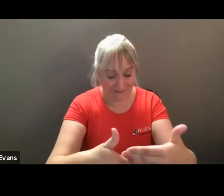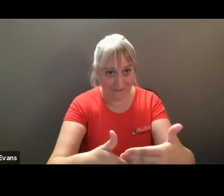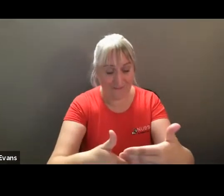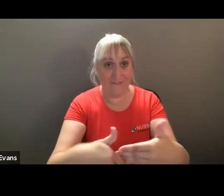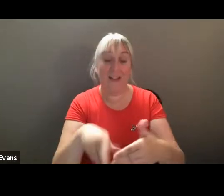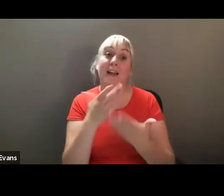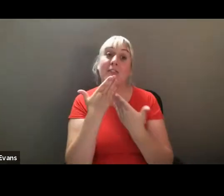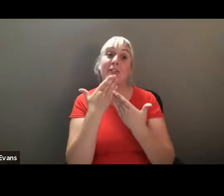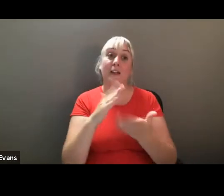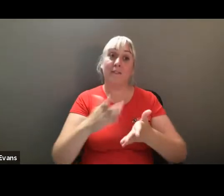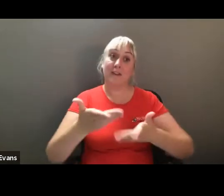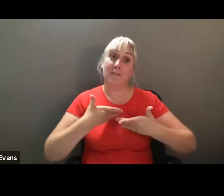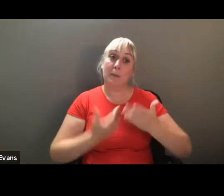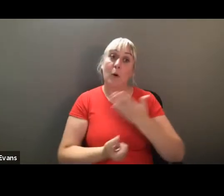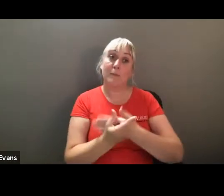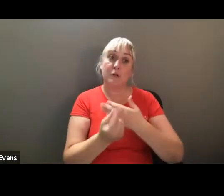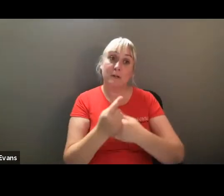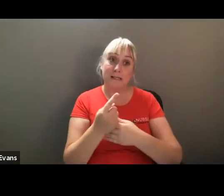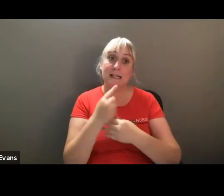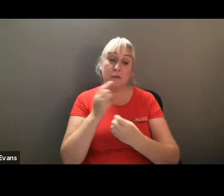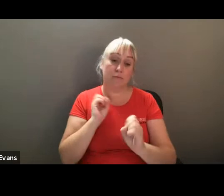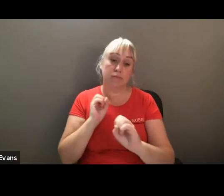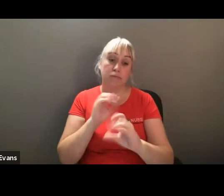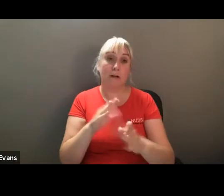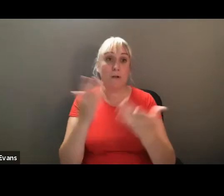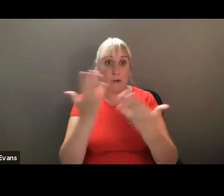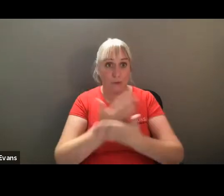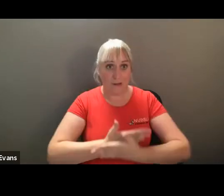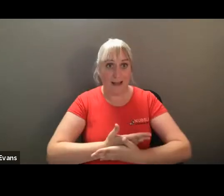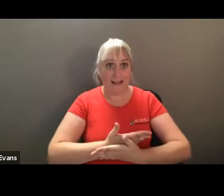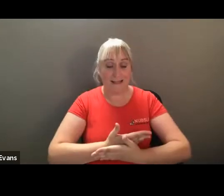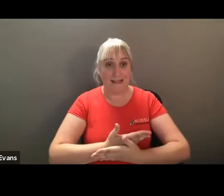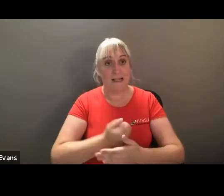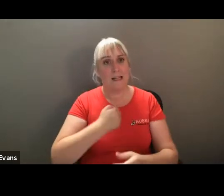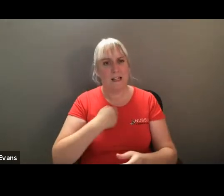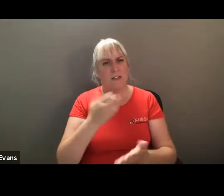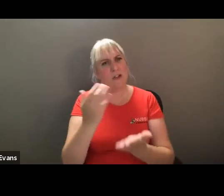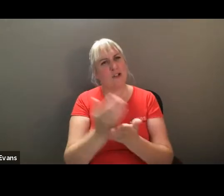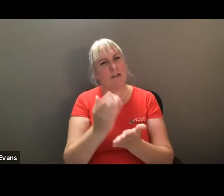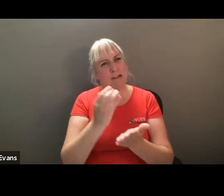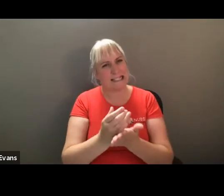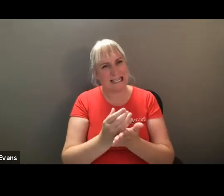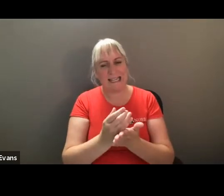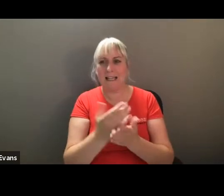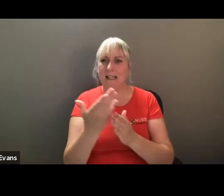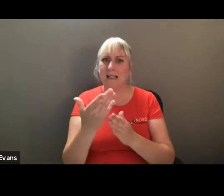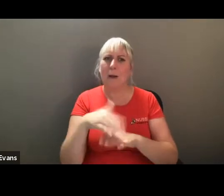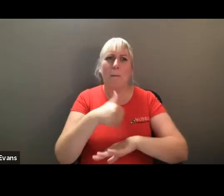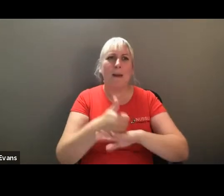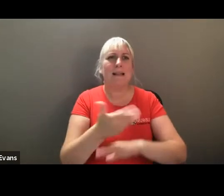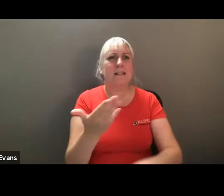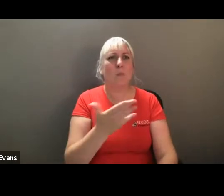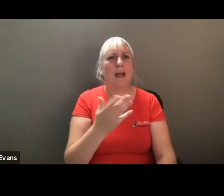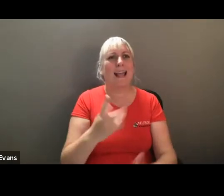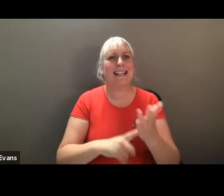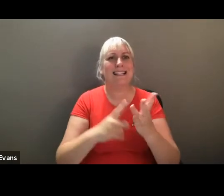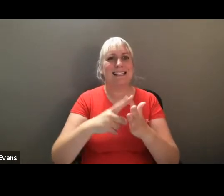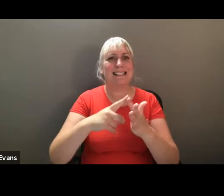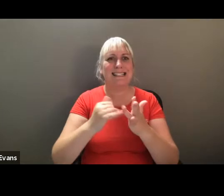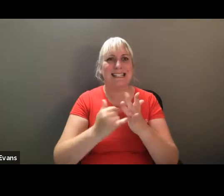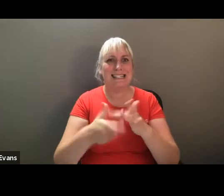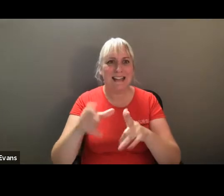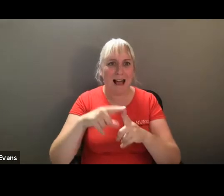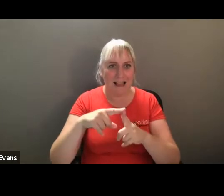speak tonight. The charity I work for, Thrive, is based in Teesside. We're actually located in